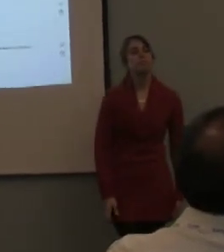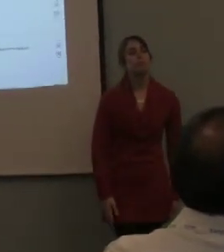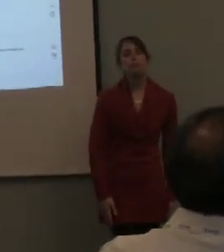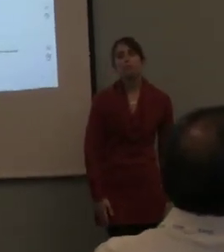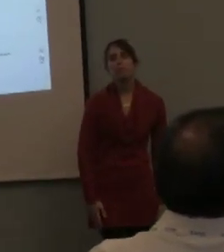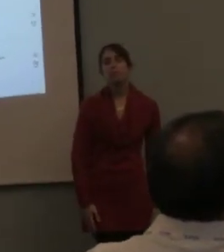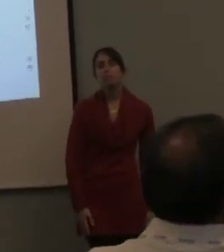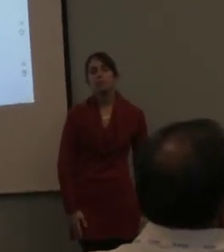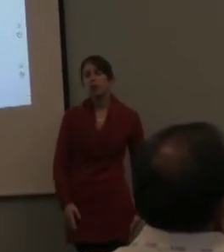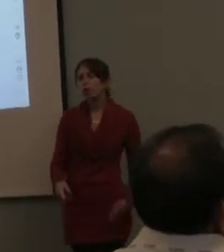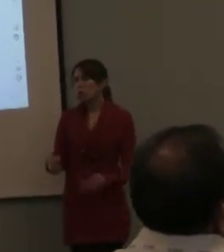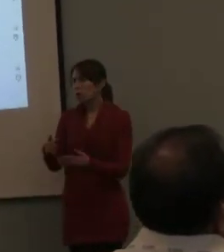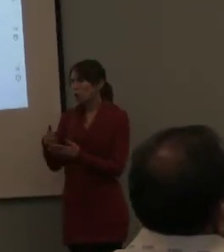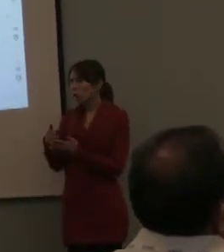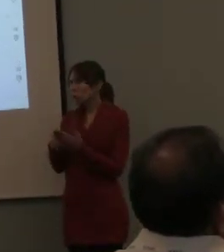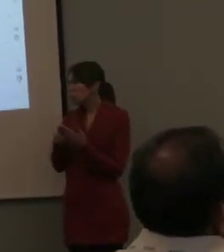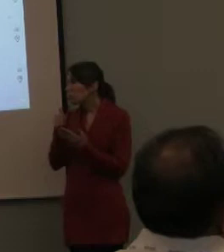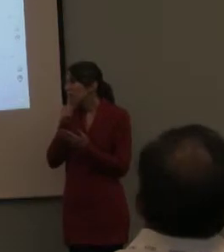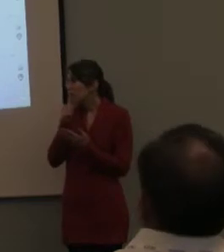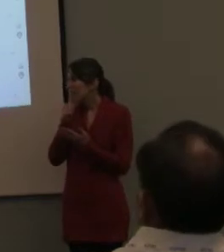What's a private collector?